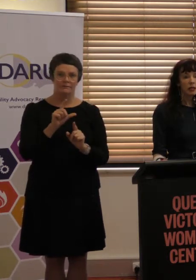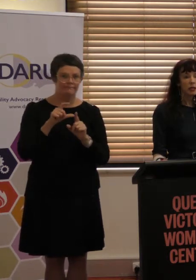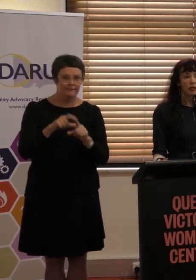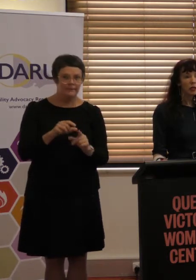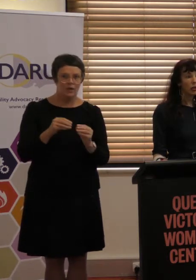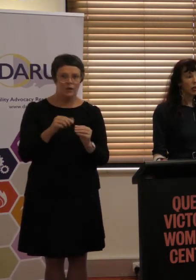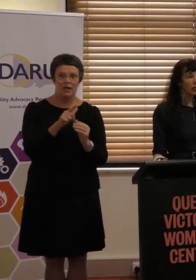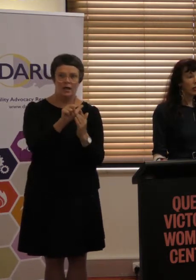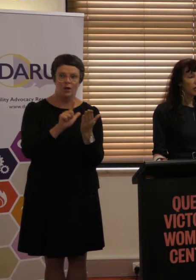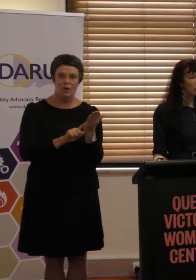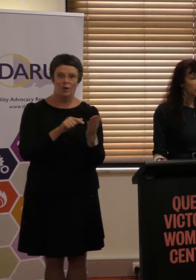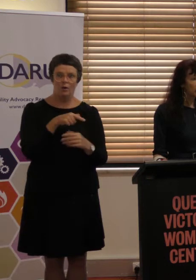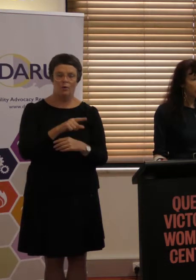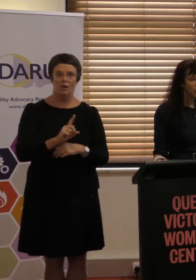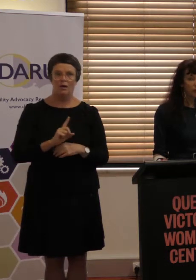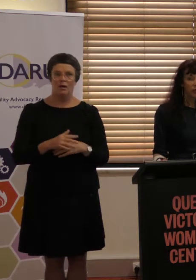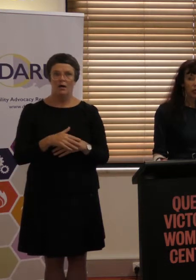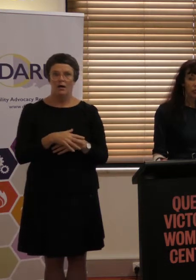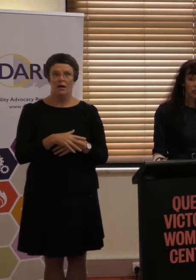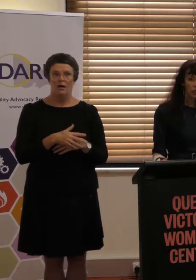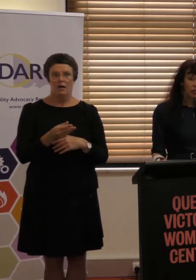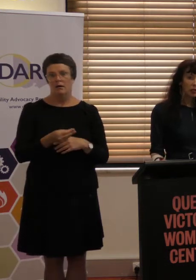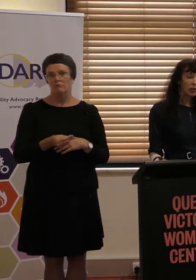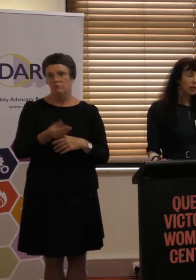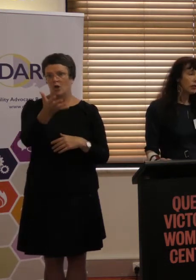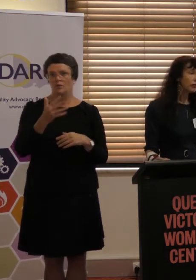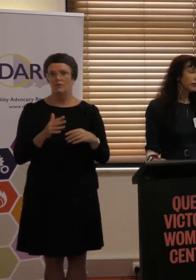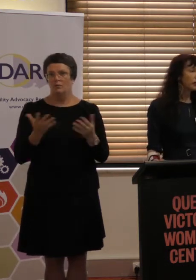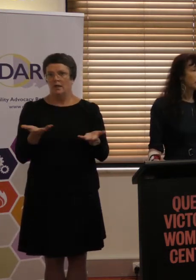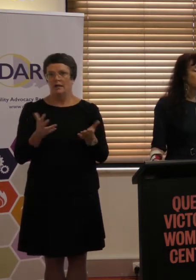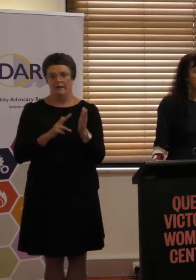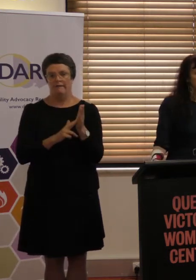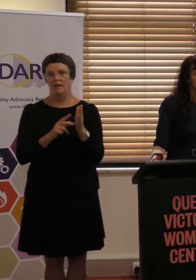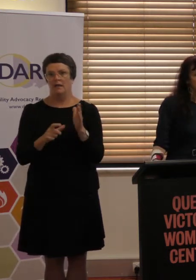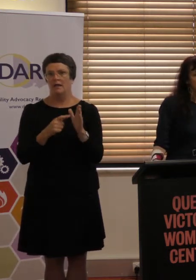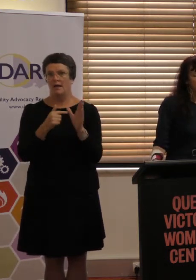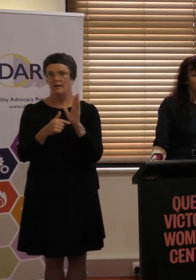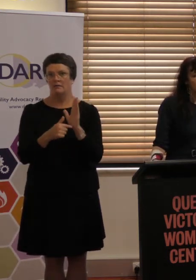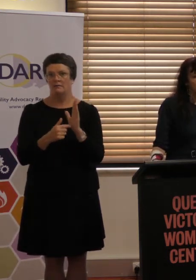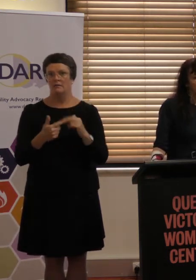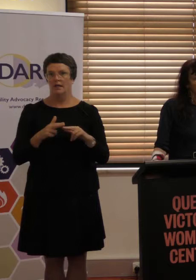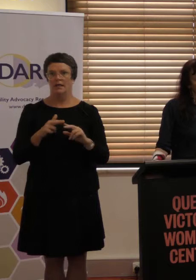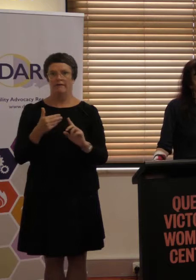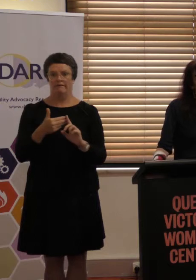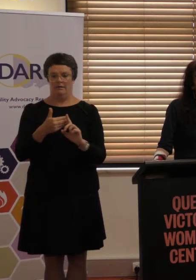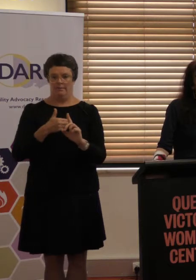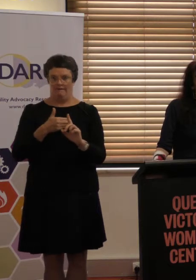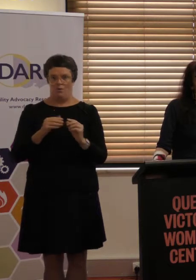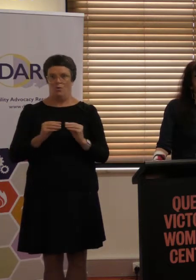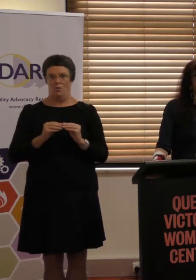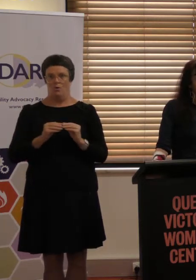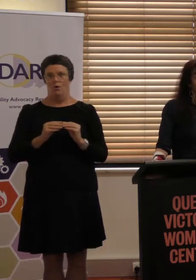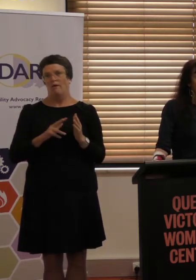that it ultimately goes to VCAT if the matter doesn't settle at the